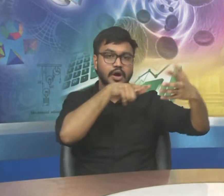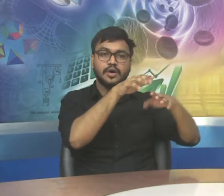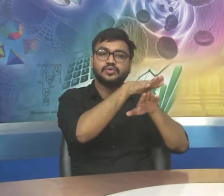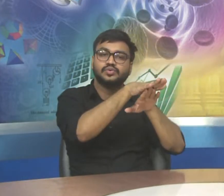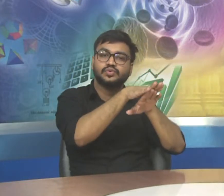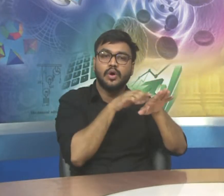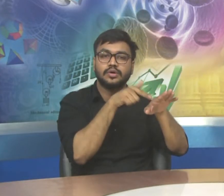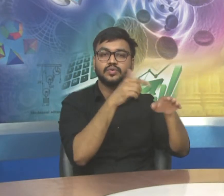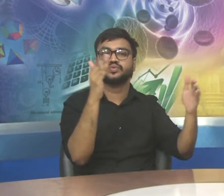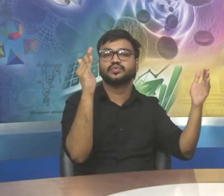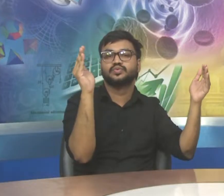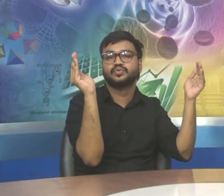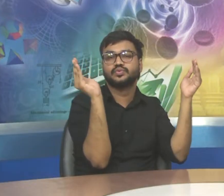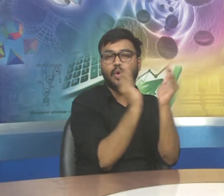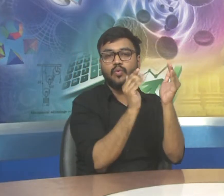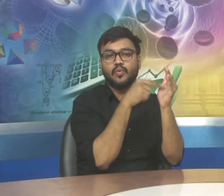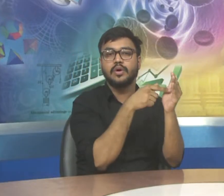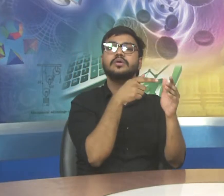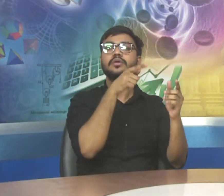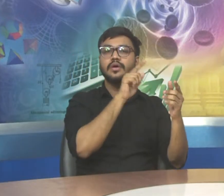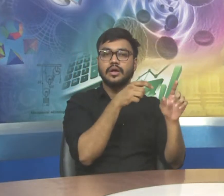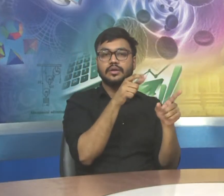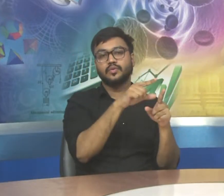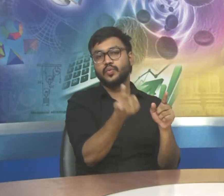small part of the opening, which is harder.